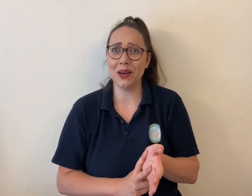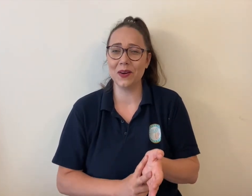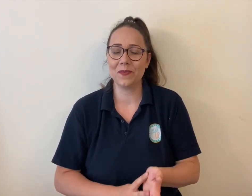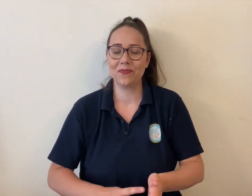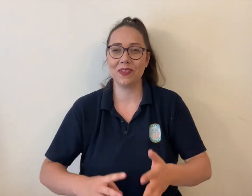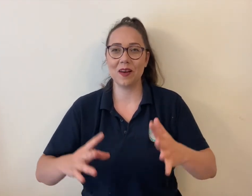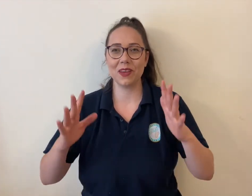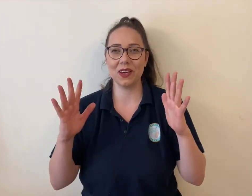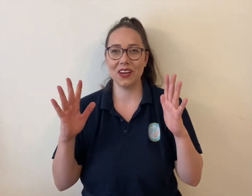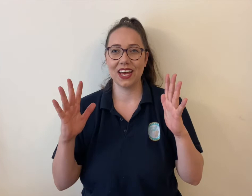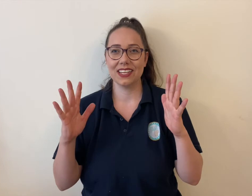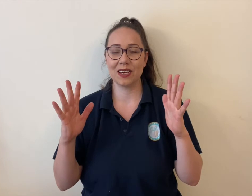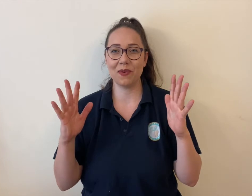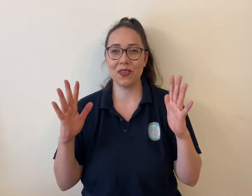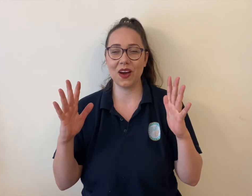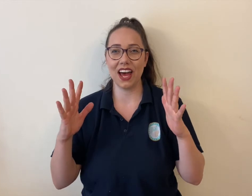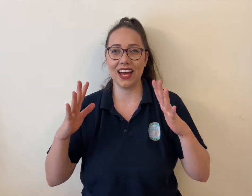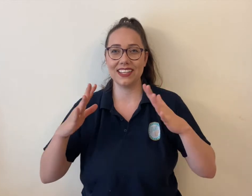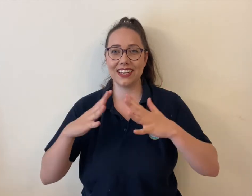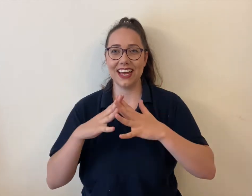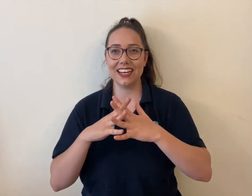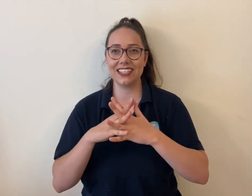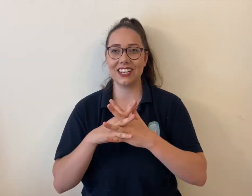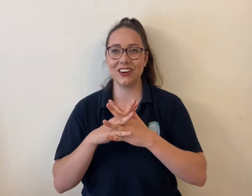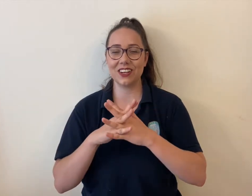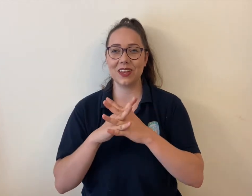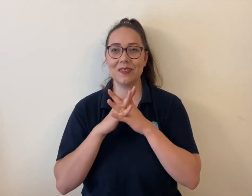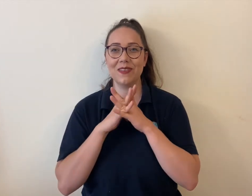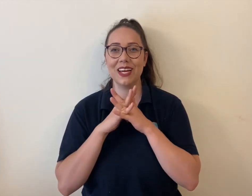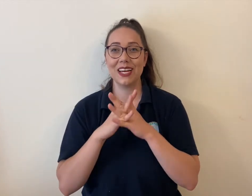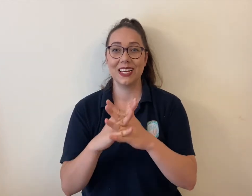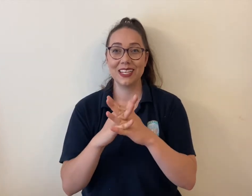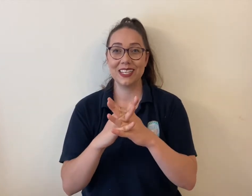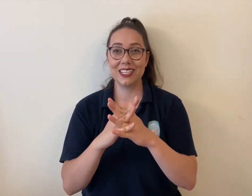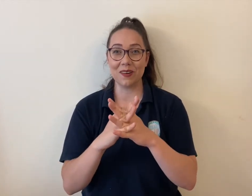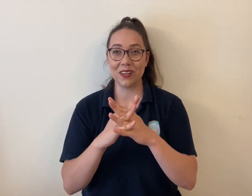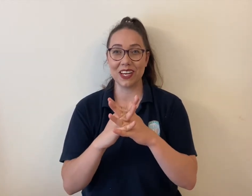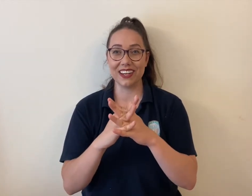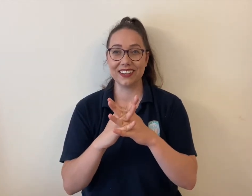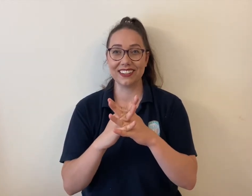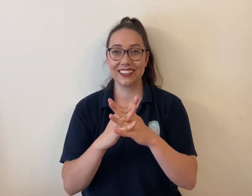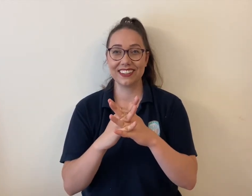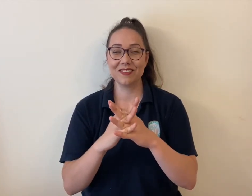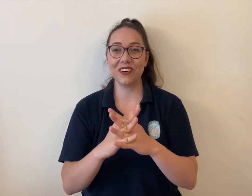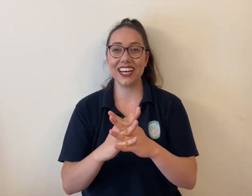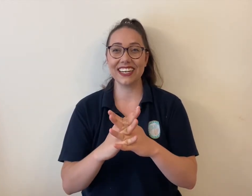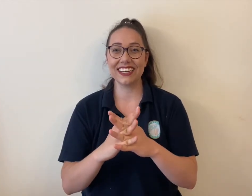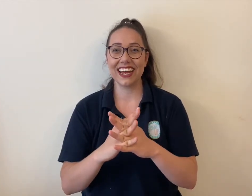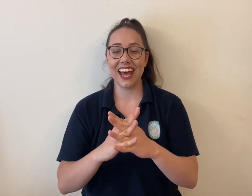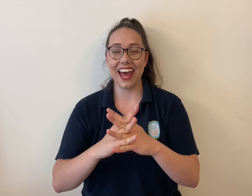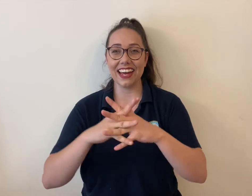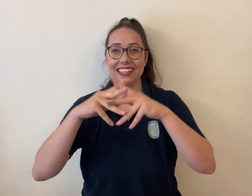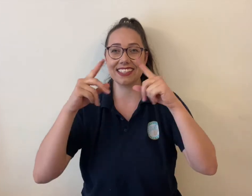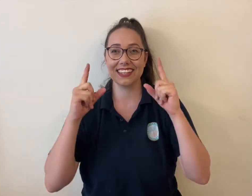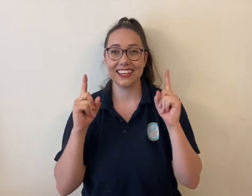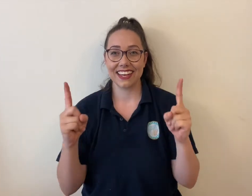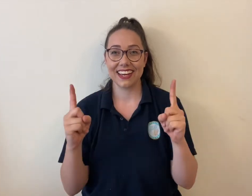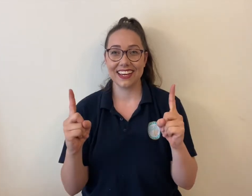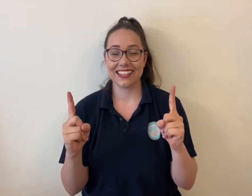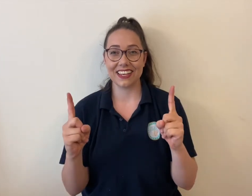W. W. Take both your hands, interlock them. W. Brilliant. X. Take your